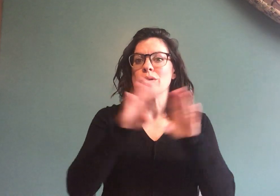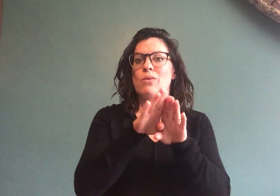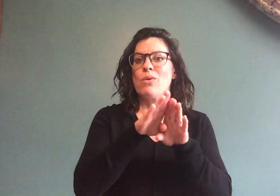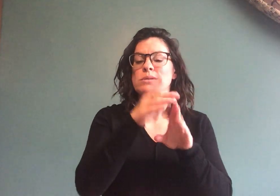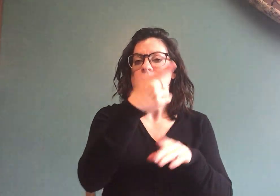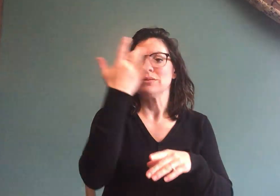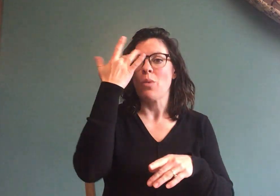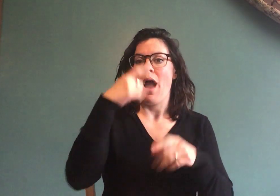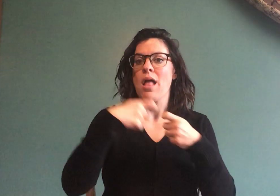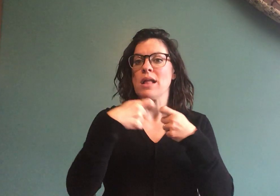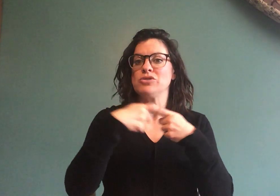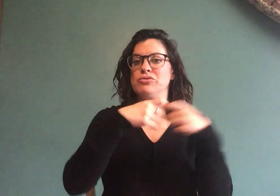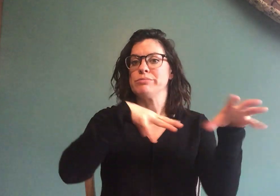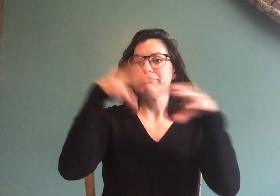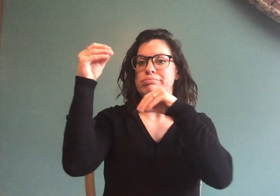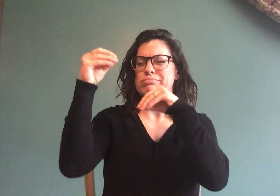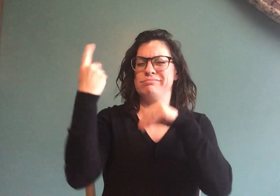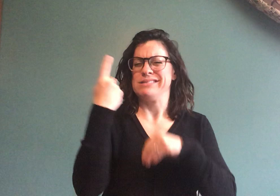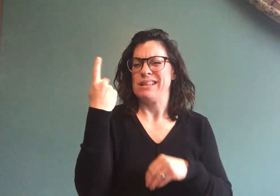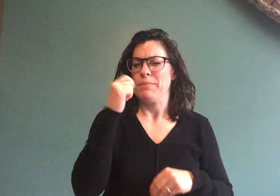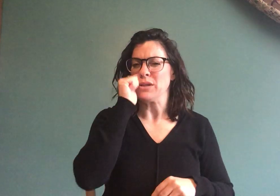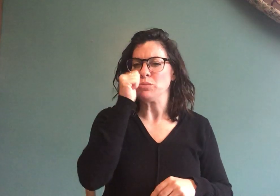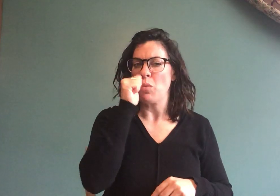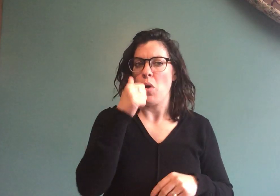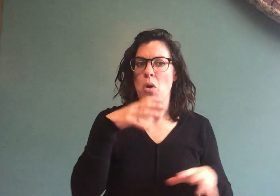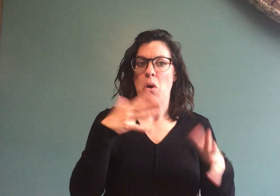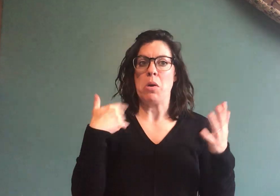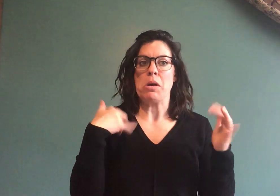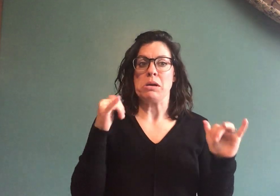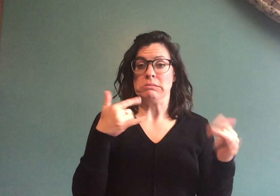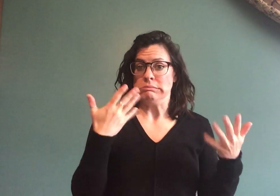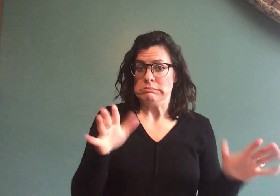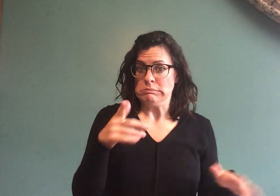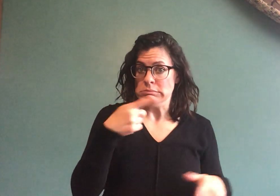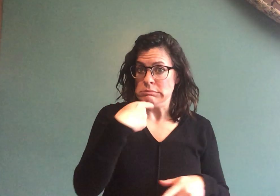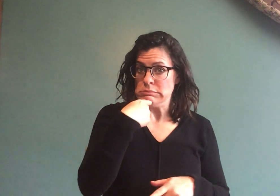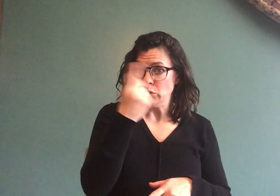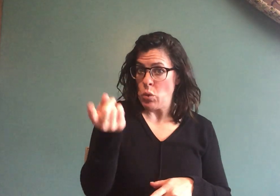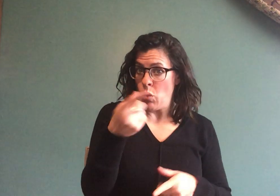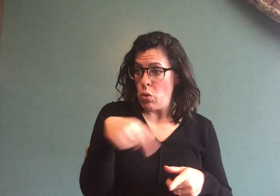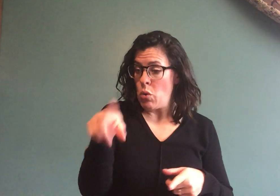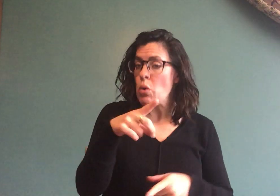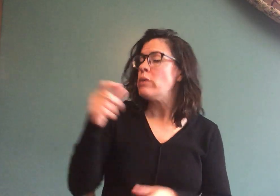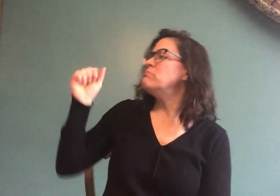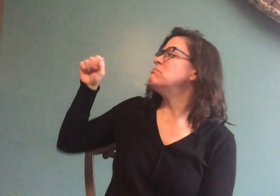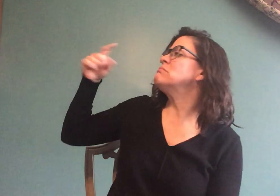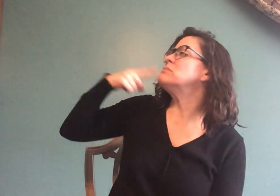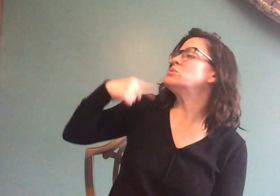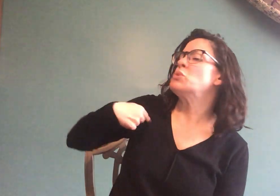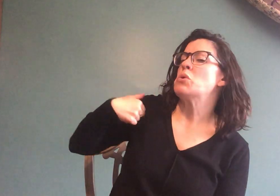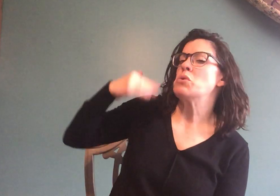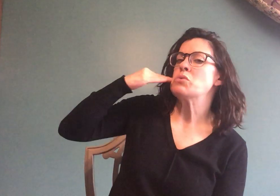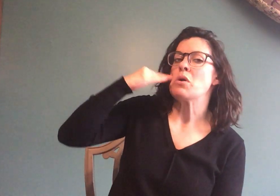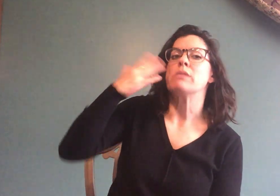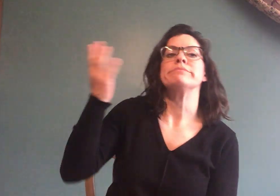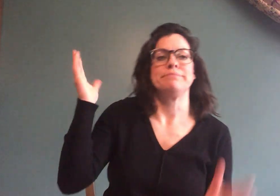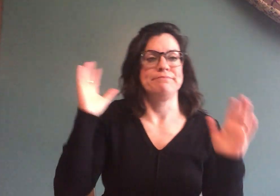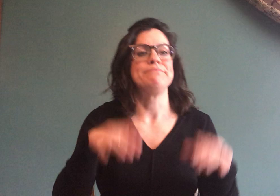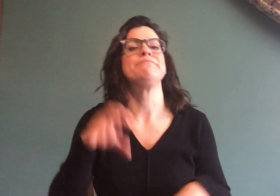Yeah, No, he did. Yeah. He did mention it. Okay. All right, good. Okay. So you guys and gals were given a quiz or